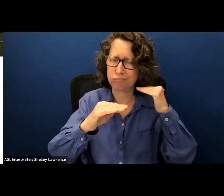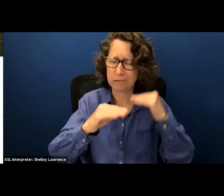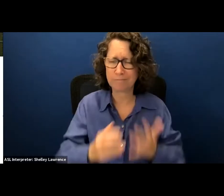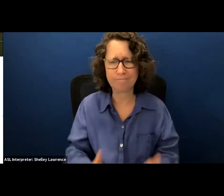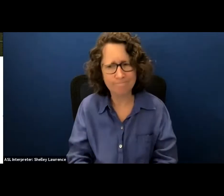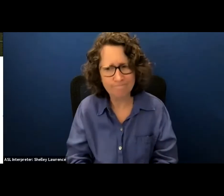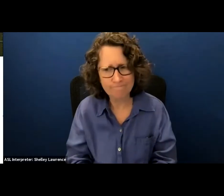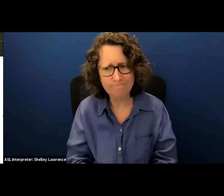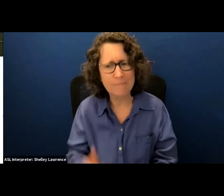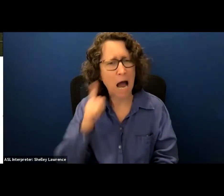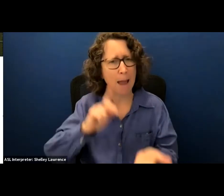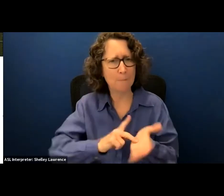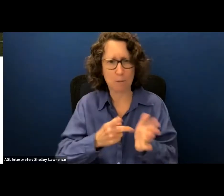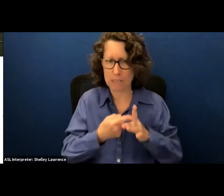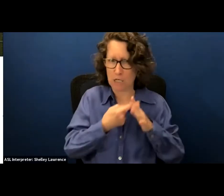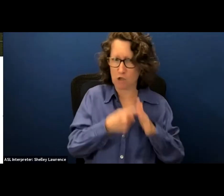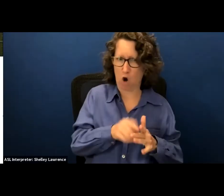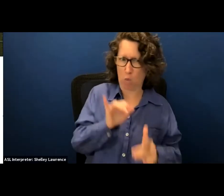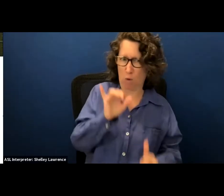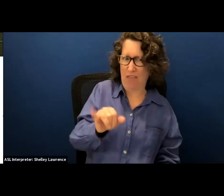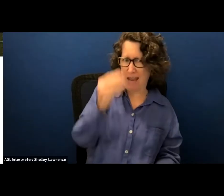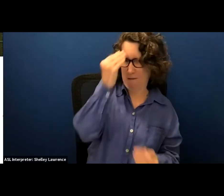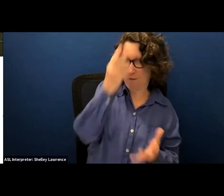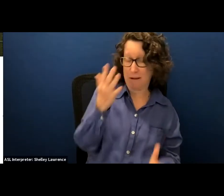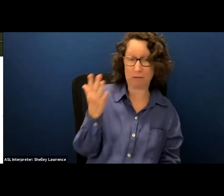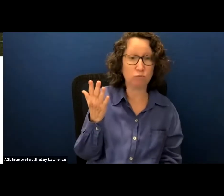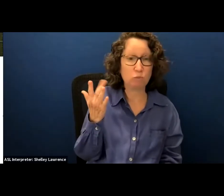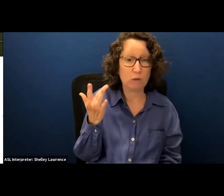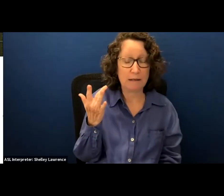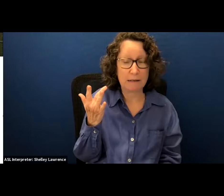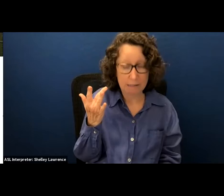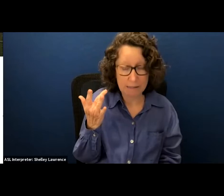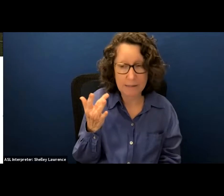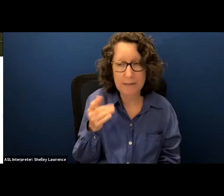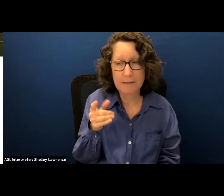And I purposely started with this data because